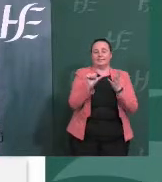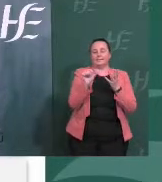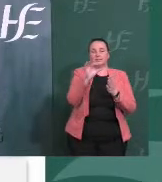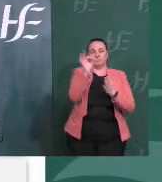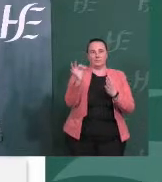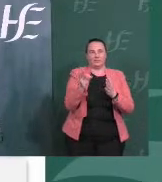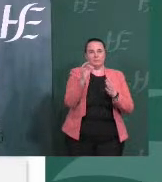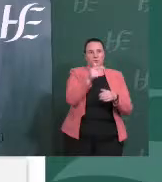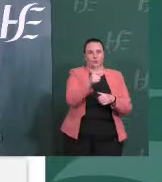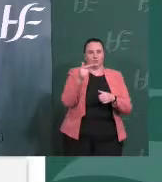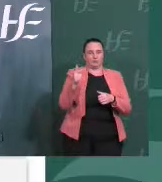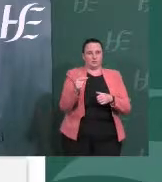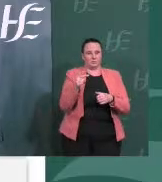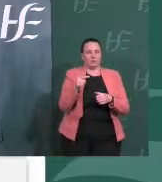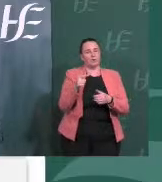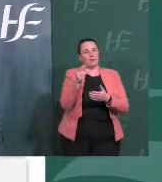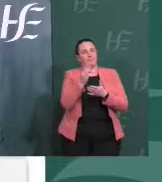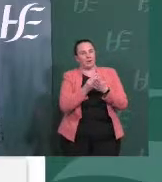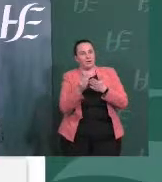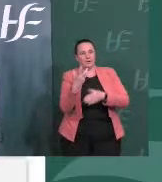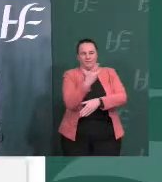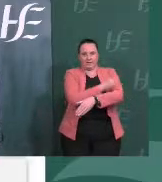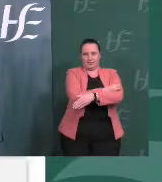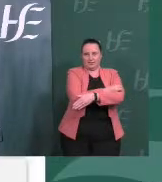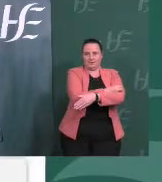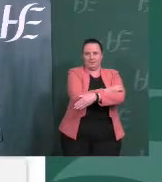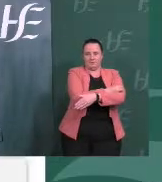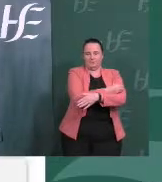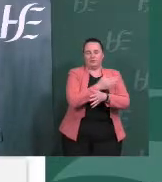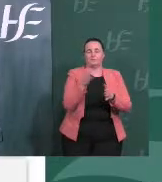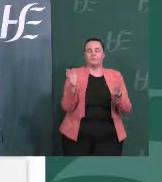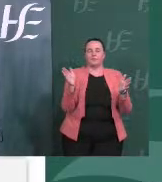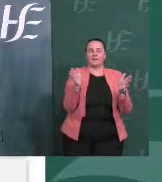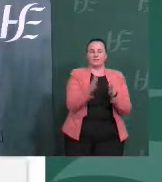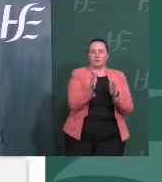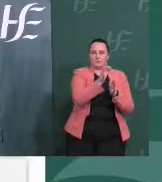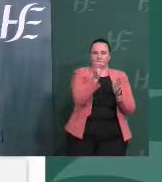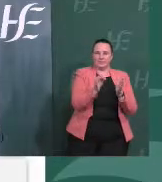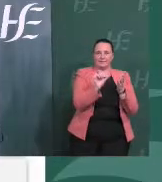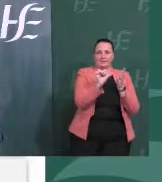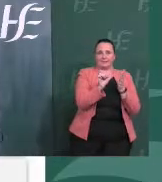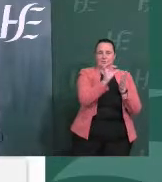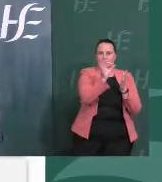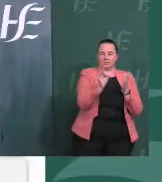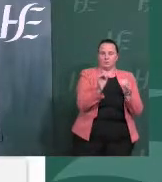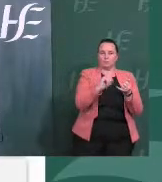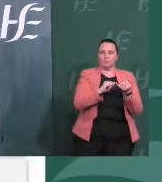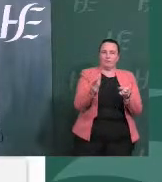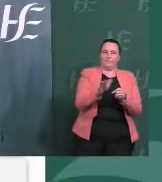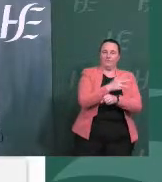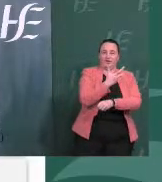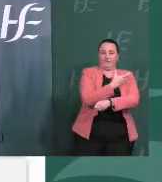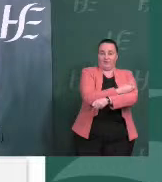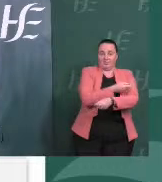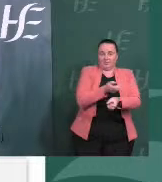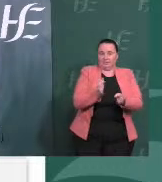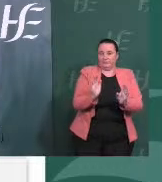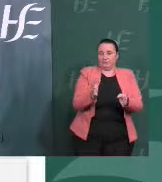16%, that's 22, in those partially vaccinated, and a small proportion, 6%, in those fully vaccinated. And